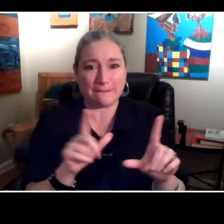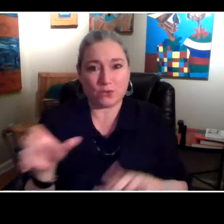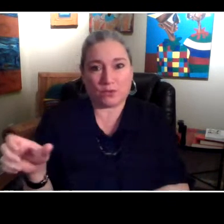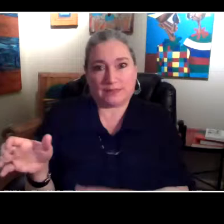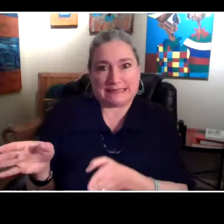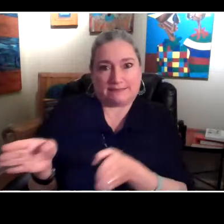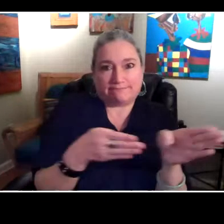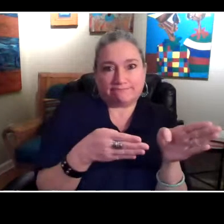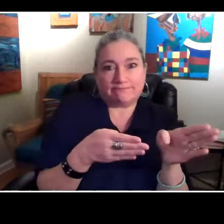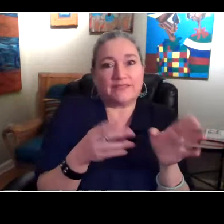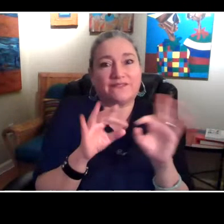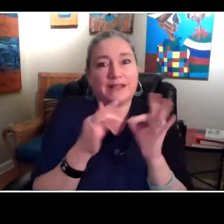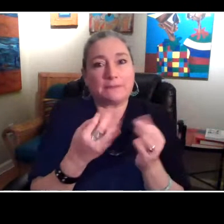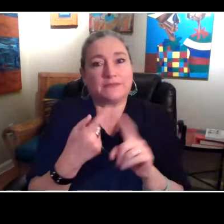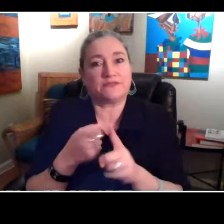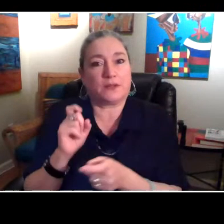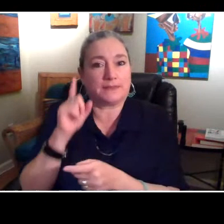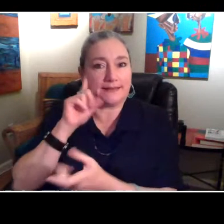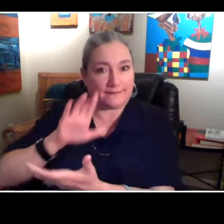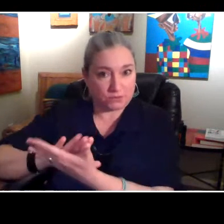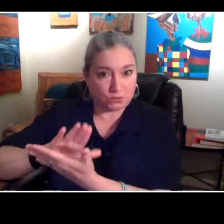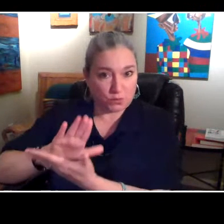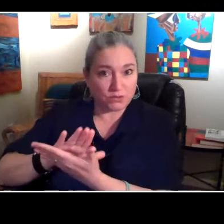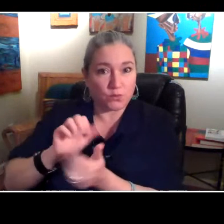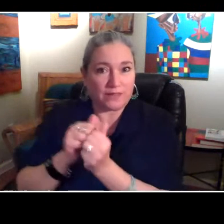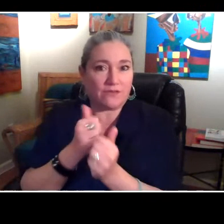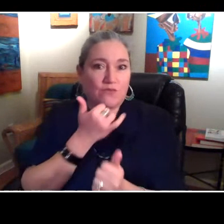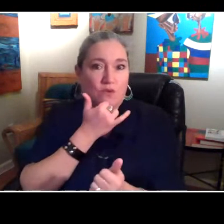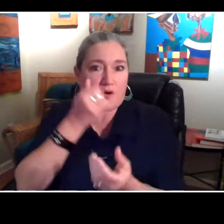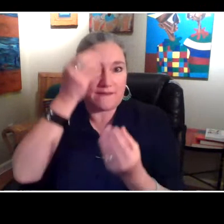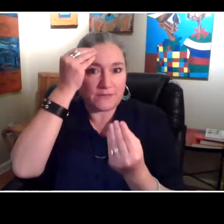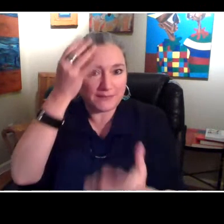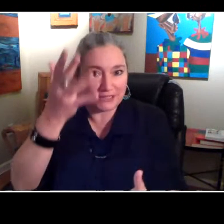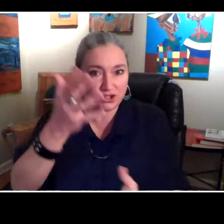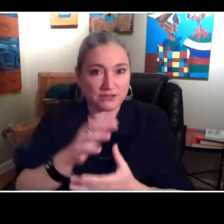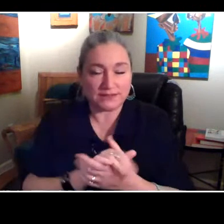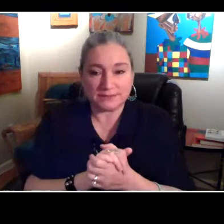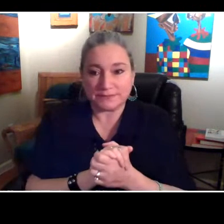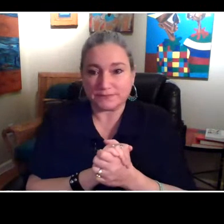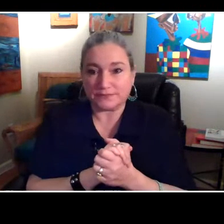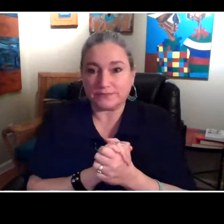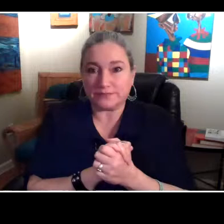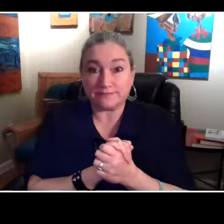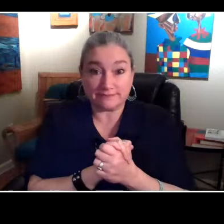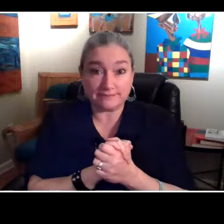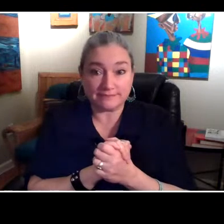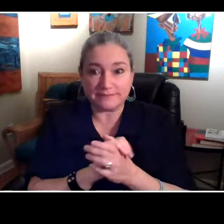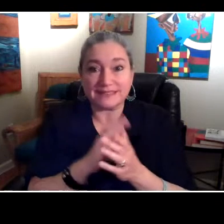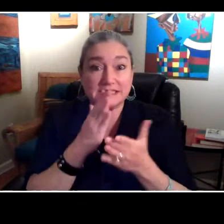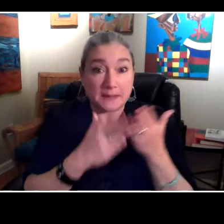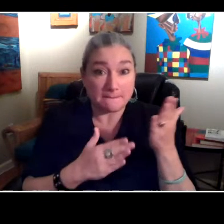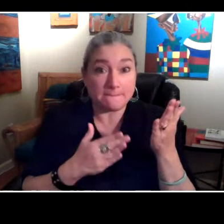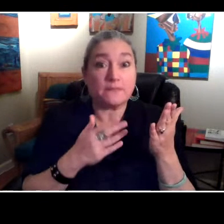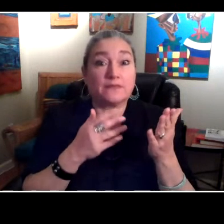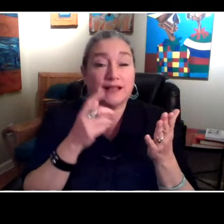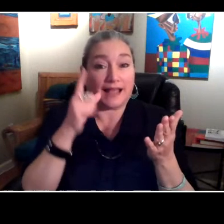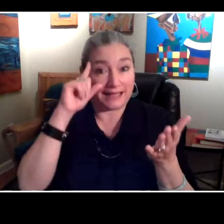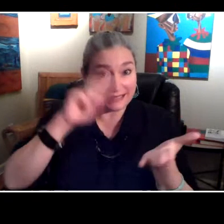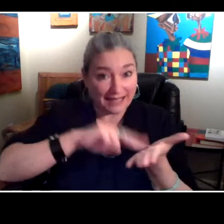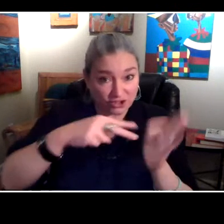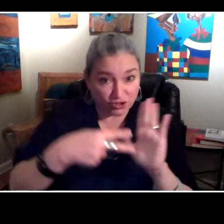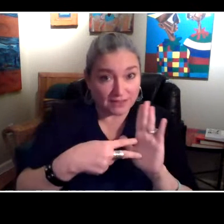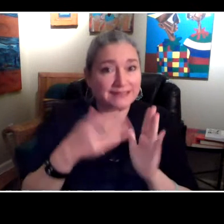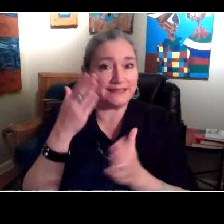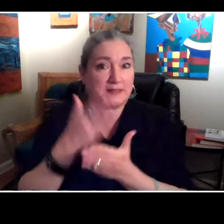accommodate your needs around being hearing and speaking. So they move away that framing from the school for the deaf with